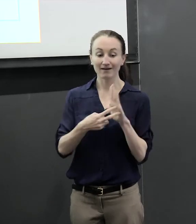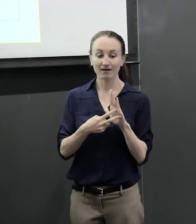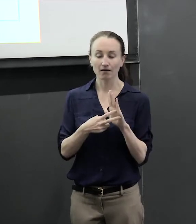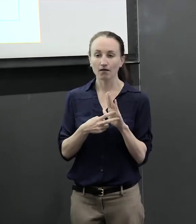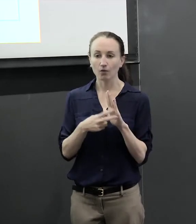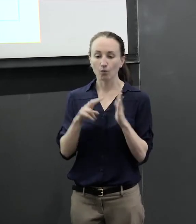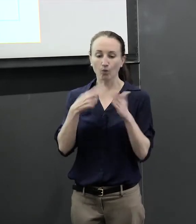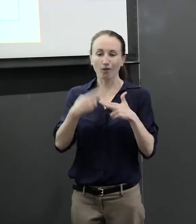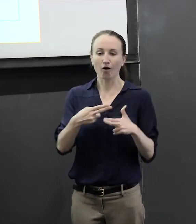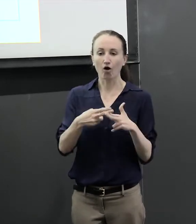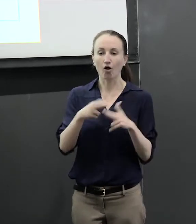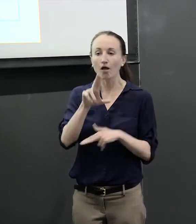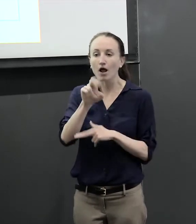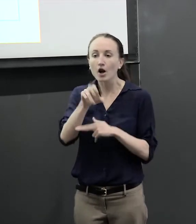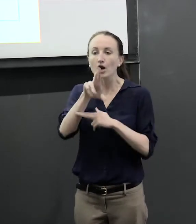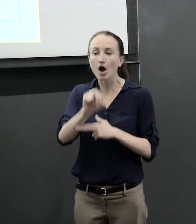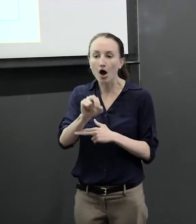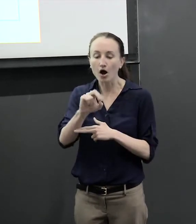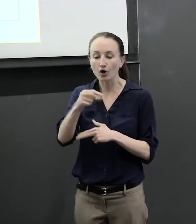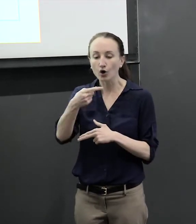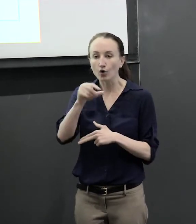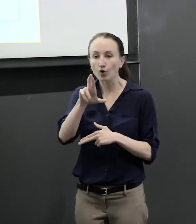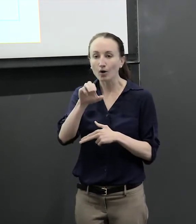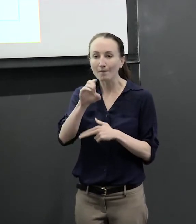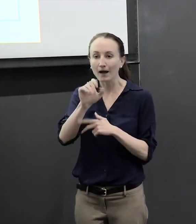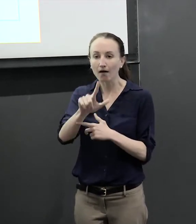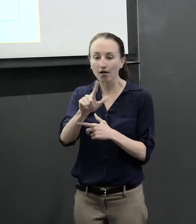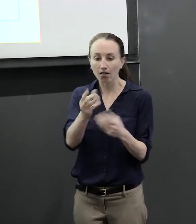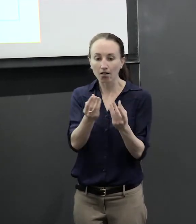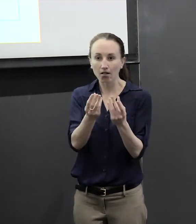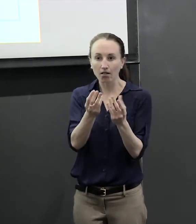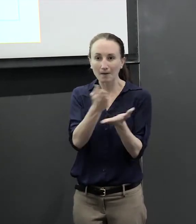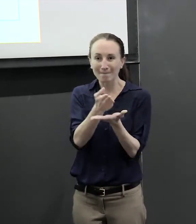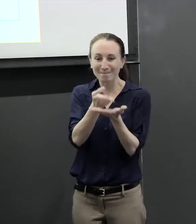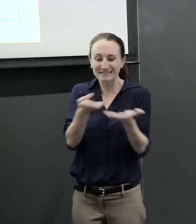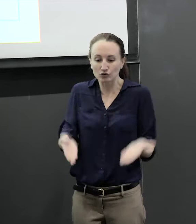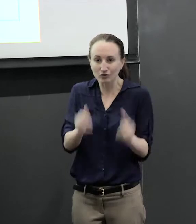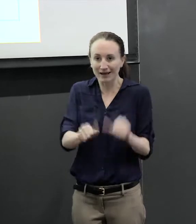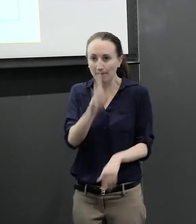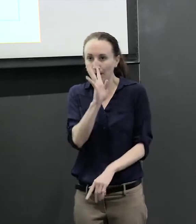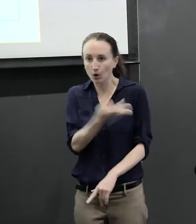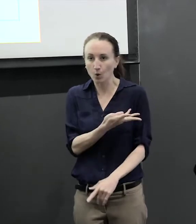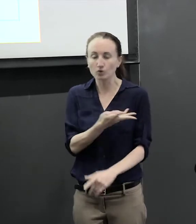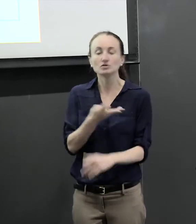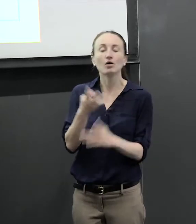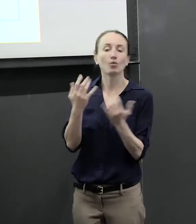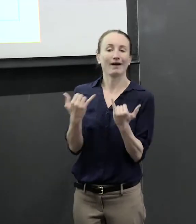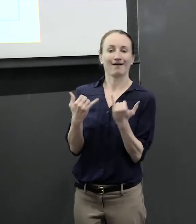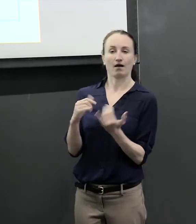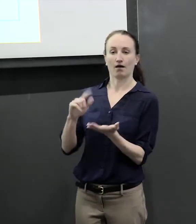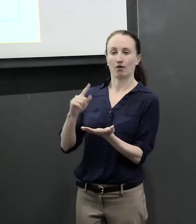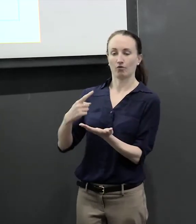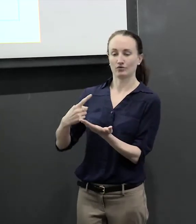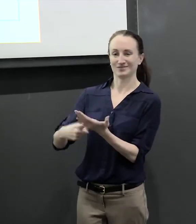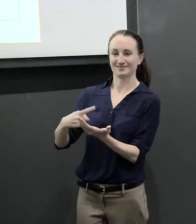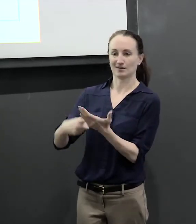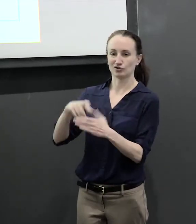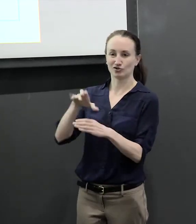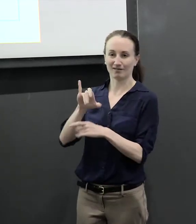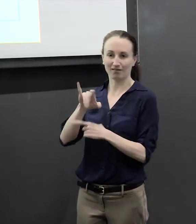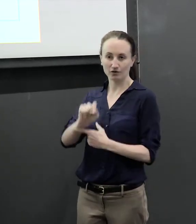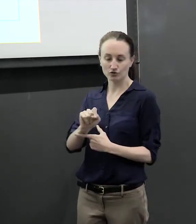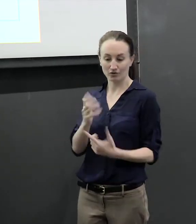under some conditions. And so there's a discussion in the literature as to whether what gets targeted is just grammatical